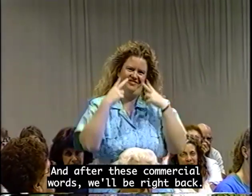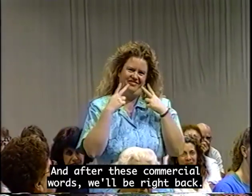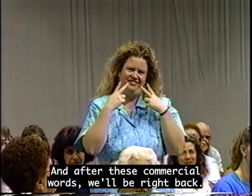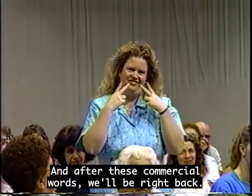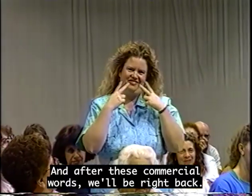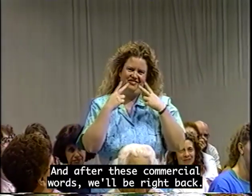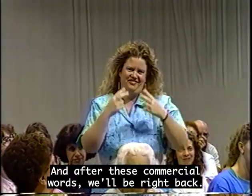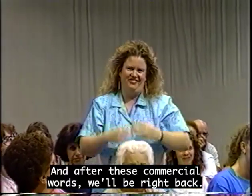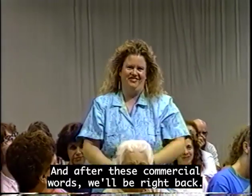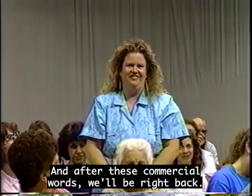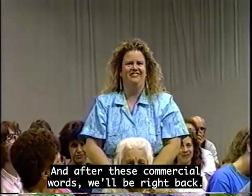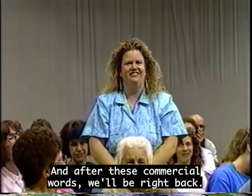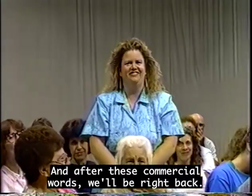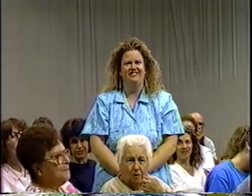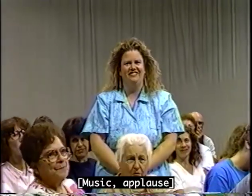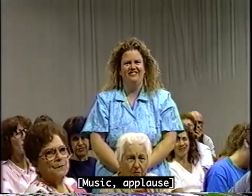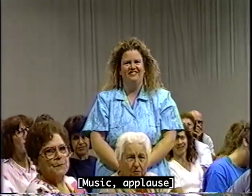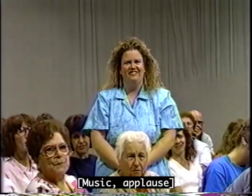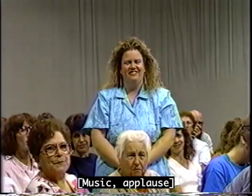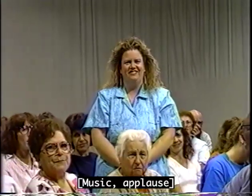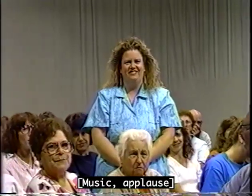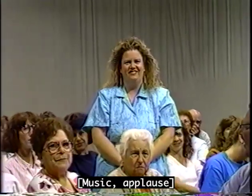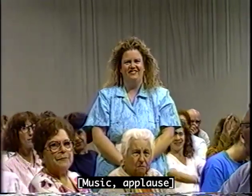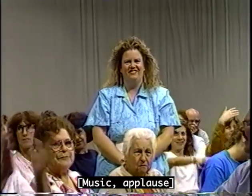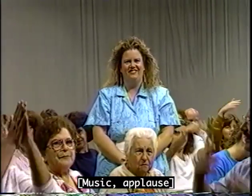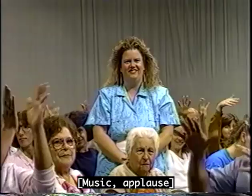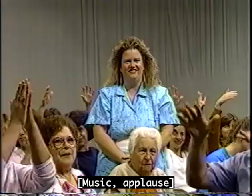these commercial words, we'll be right back.